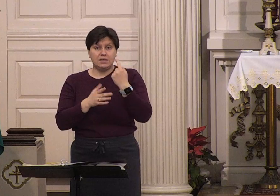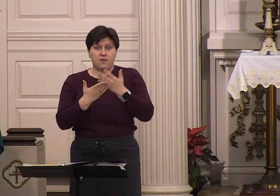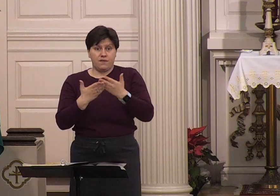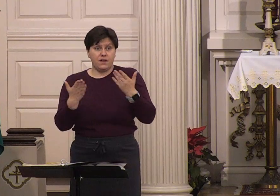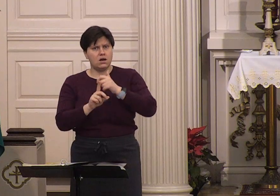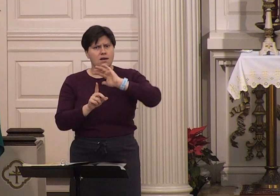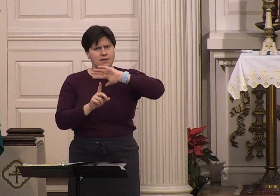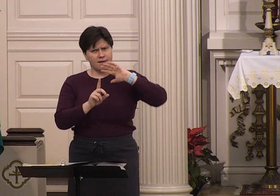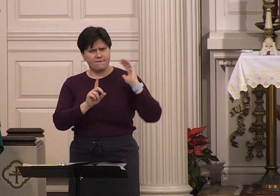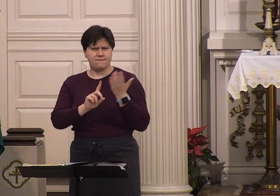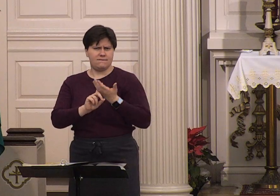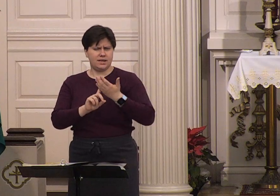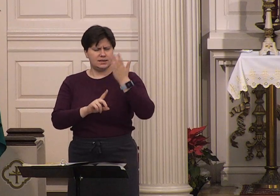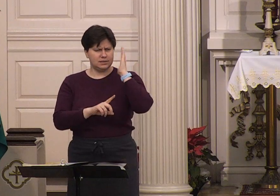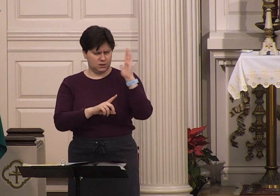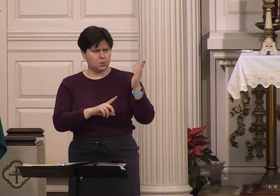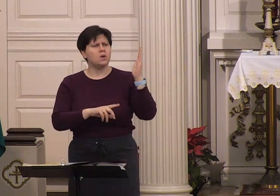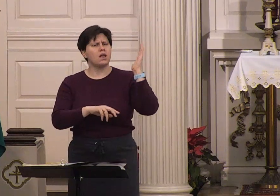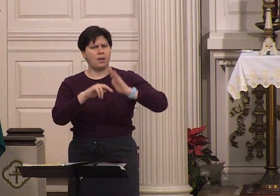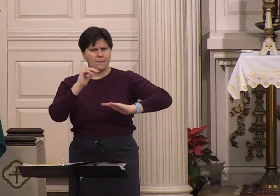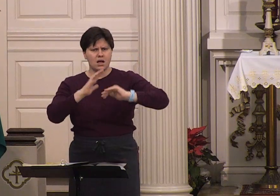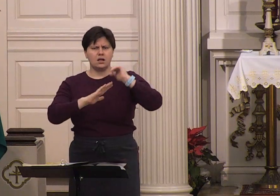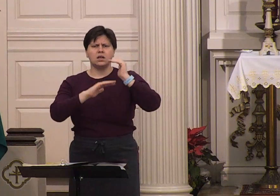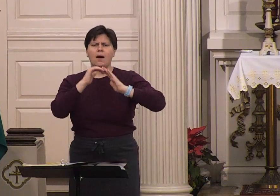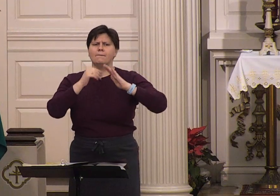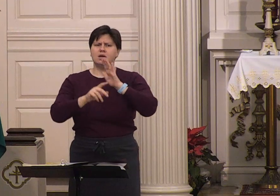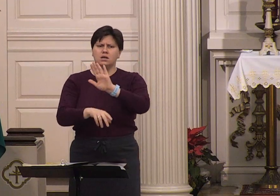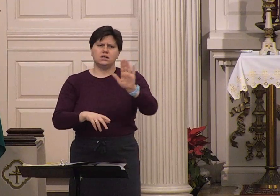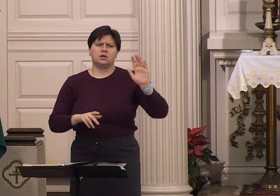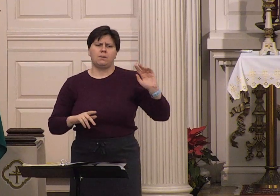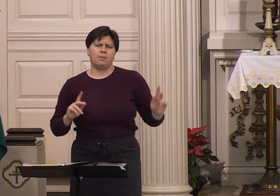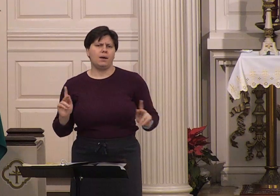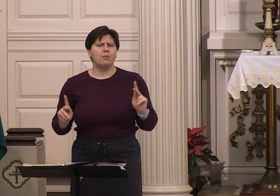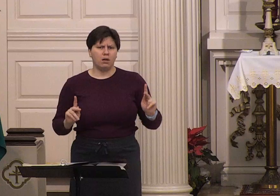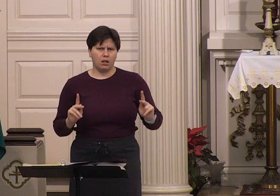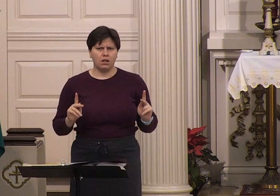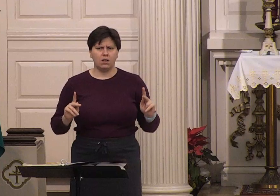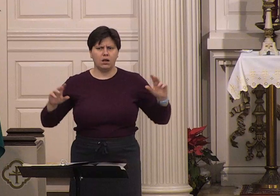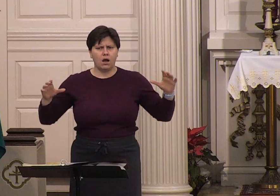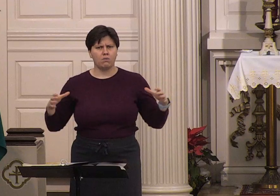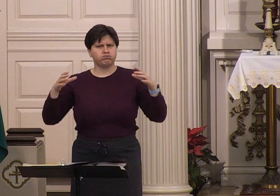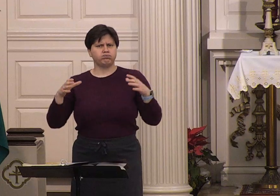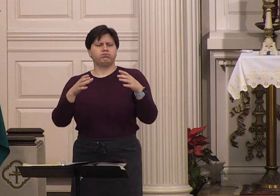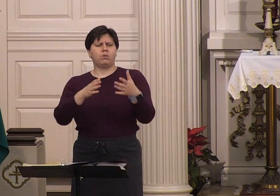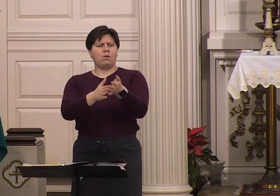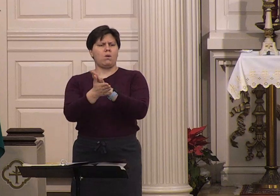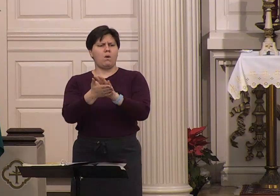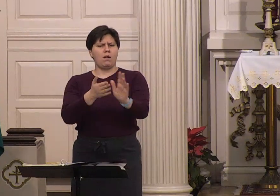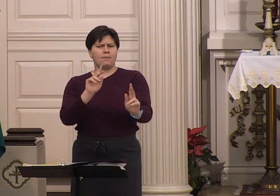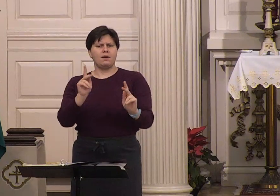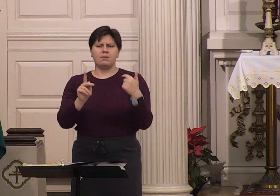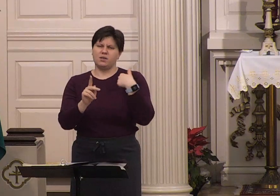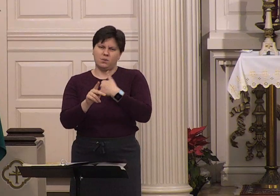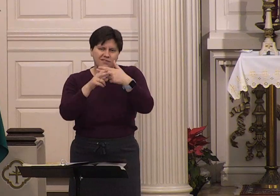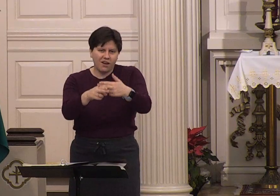will build up his people into holy ones. We usually call them saints,